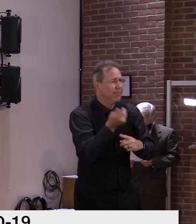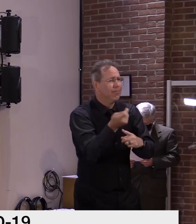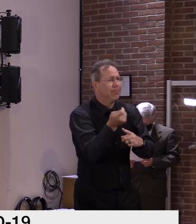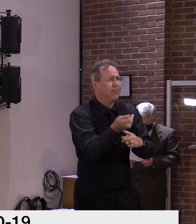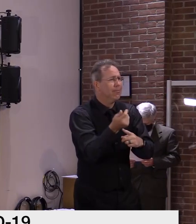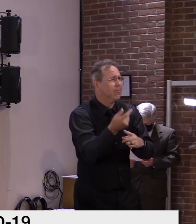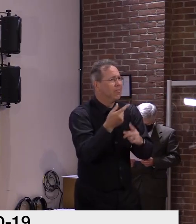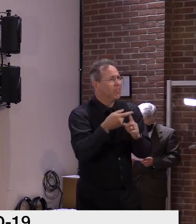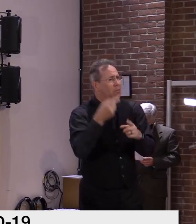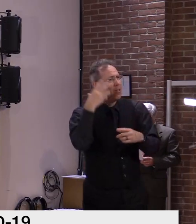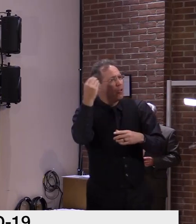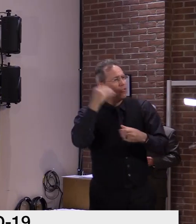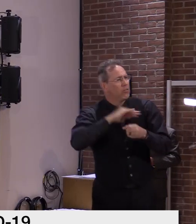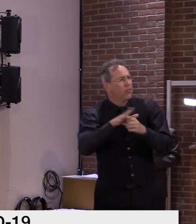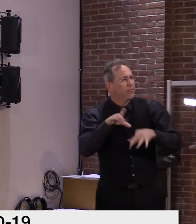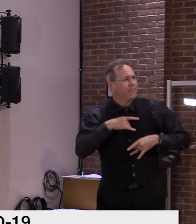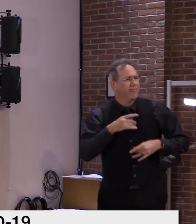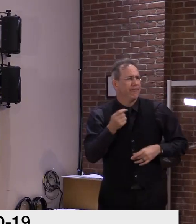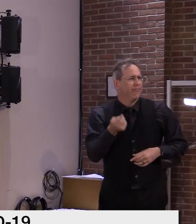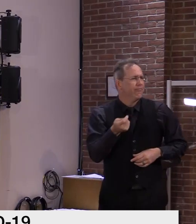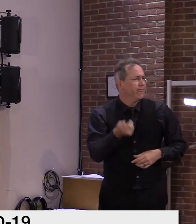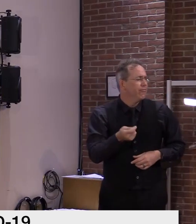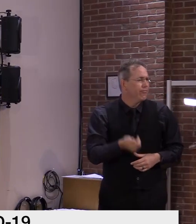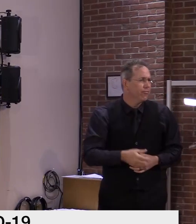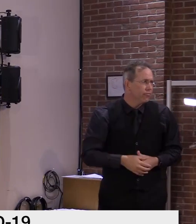Very good. Thank you very much. Have a good day.